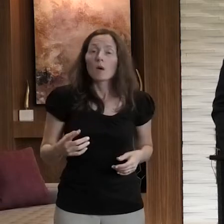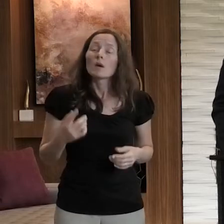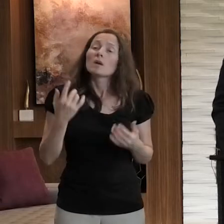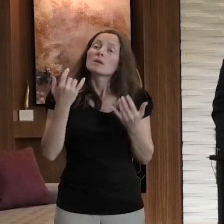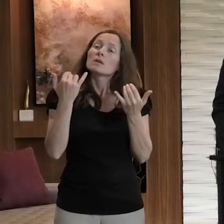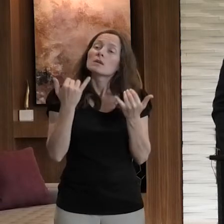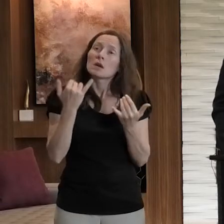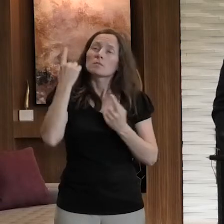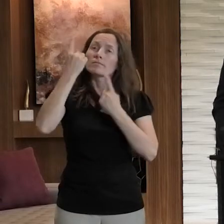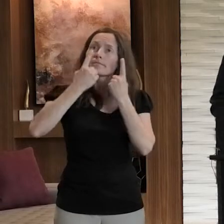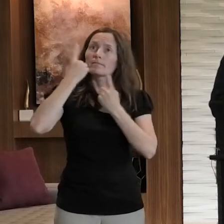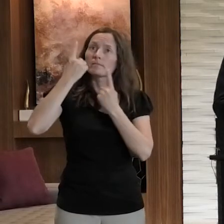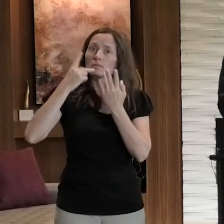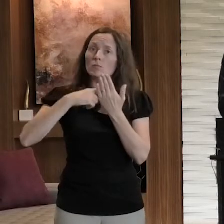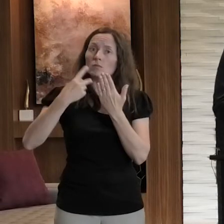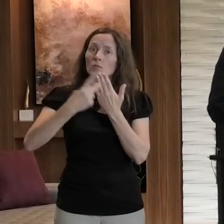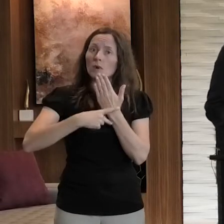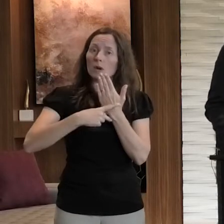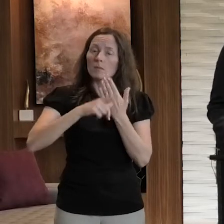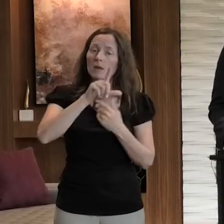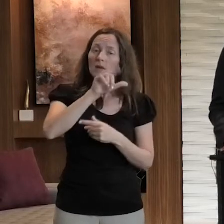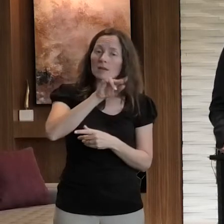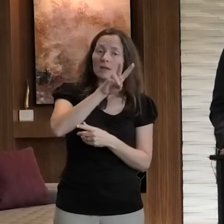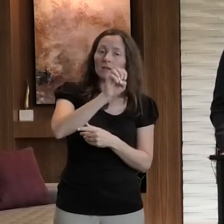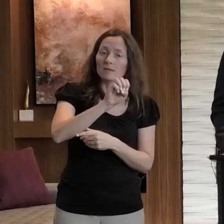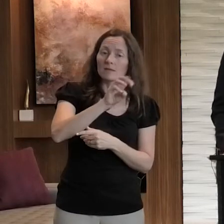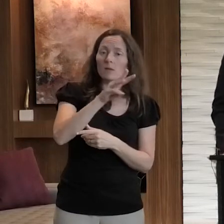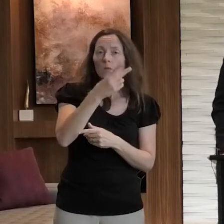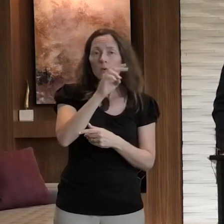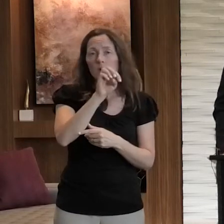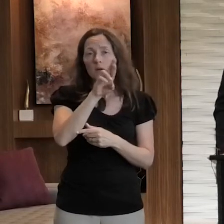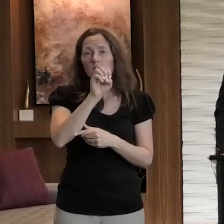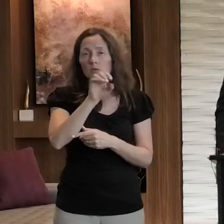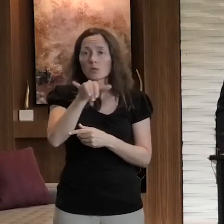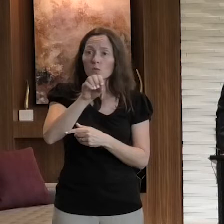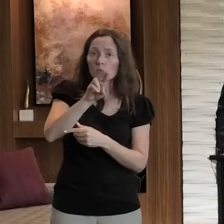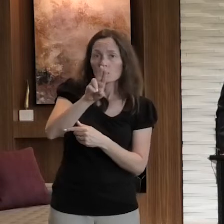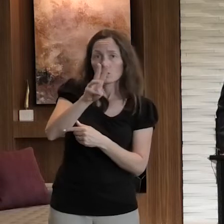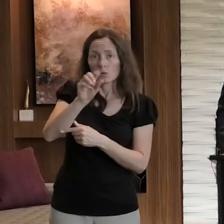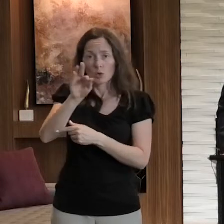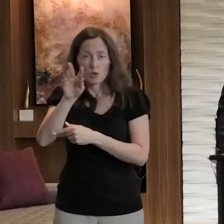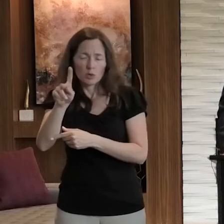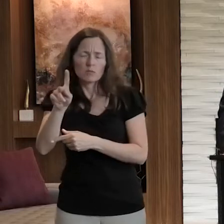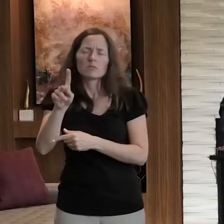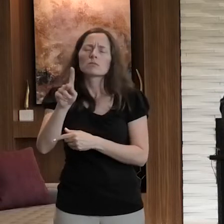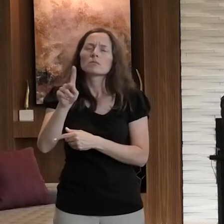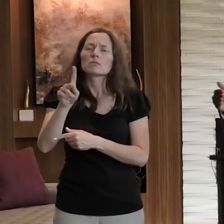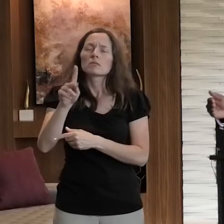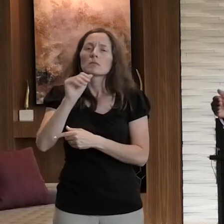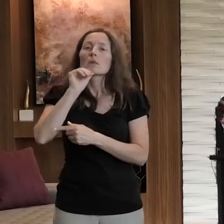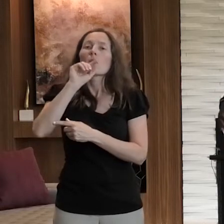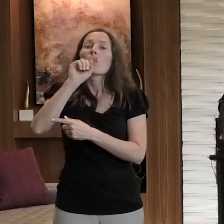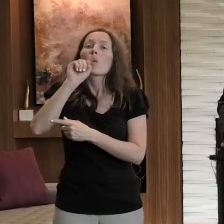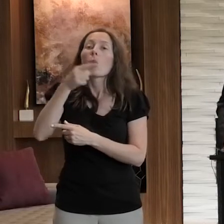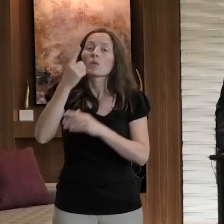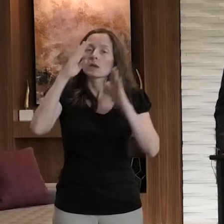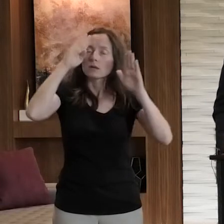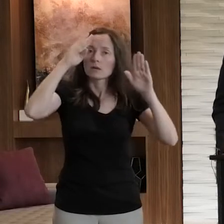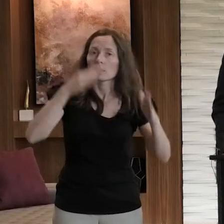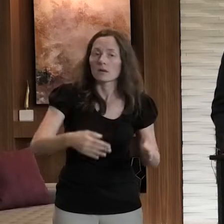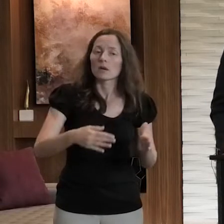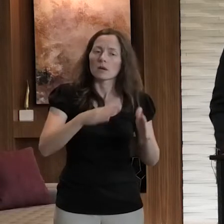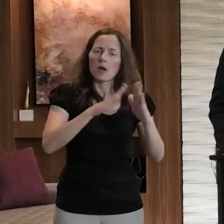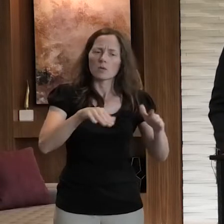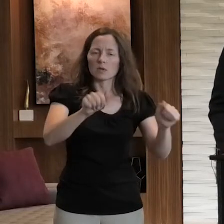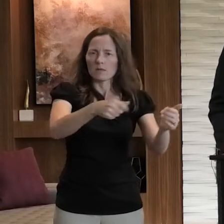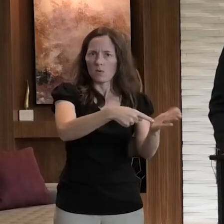Work, it's not just about the affordable housing aspect. It's about making sure that people can continue